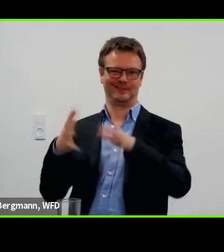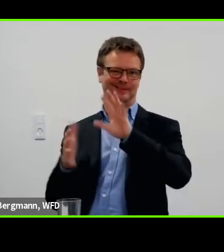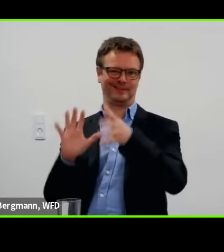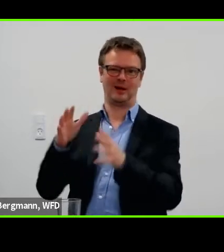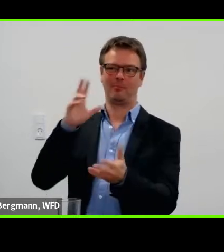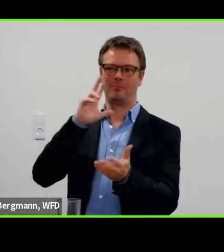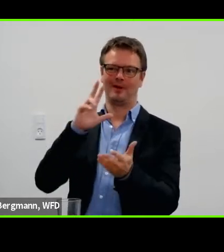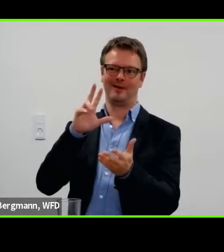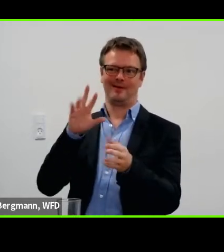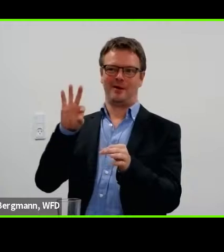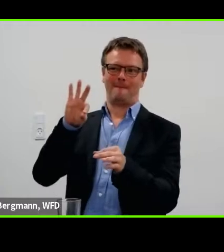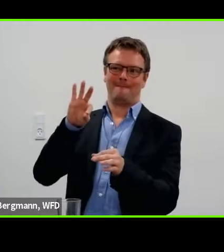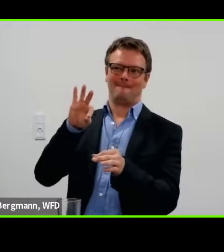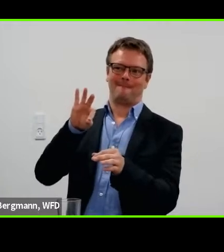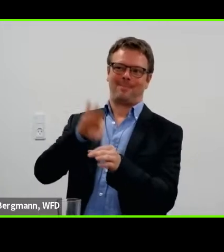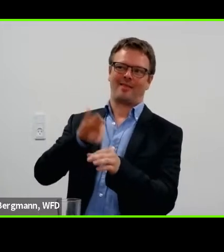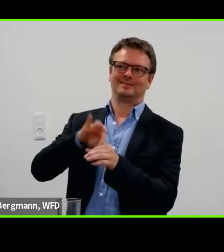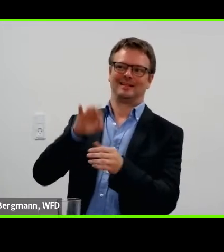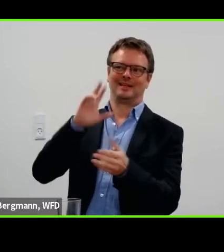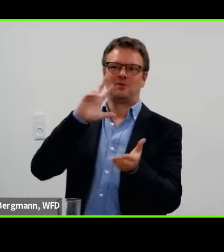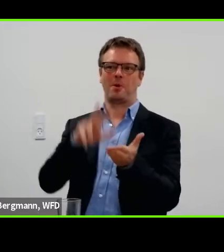as I've understood it,